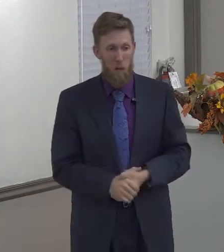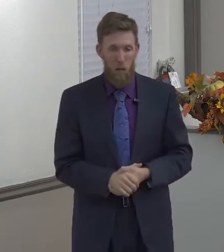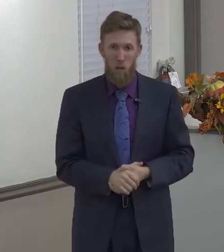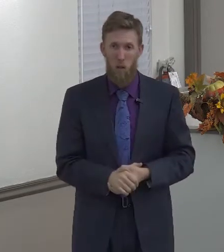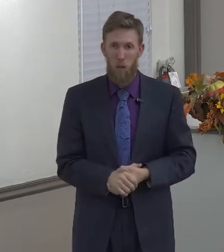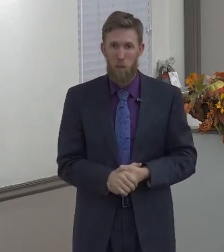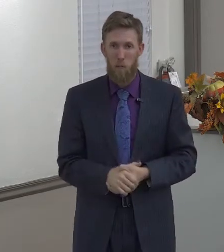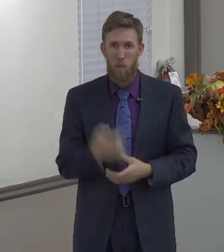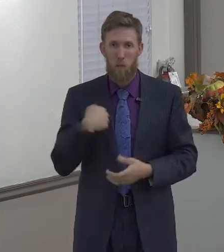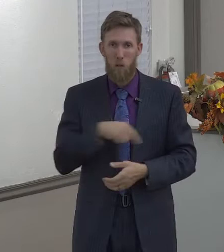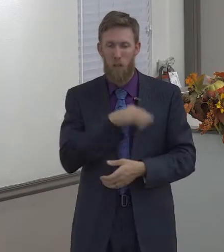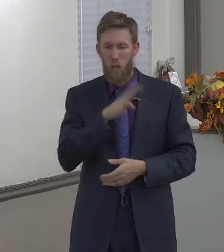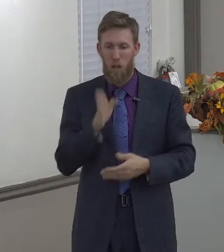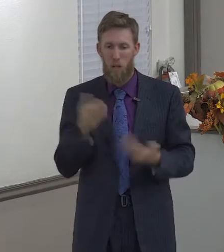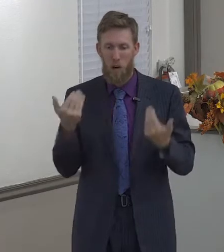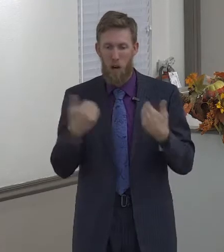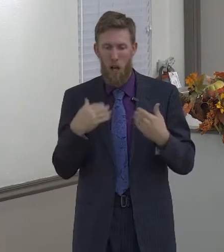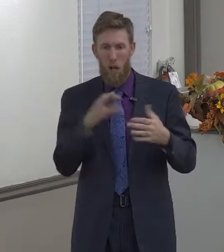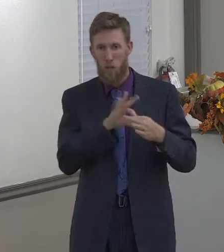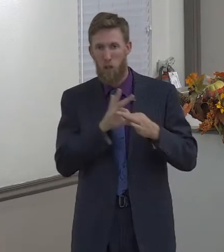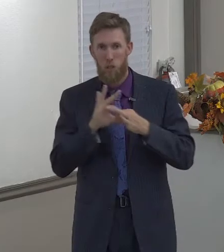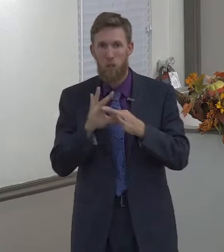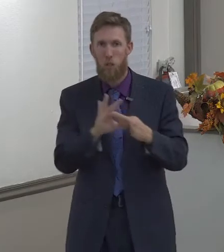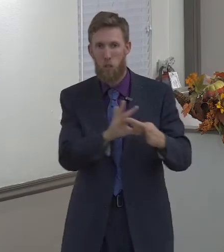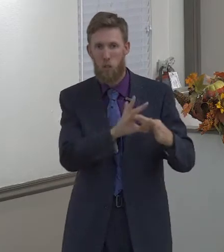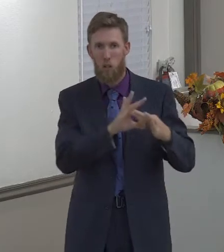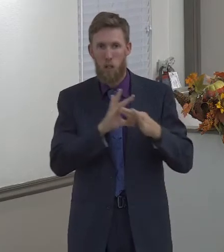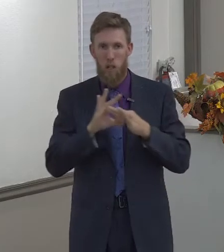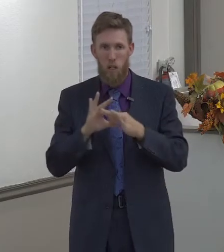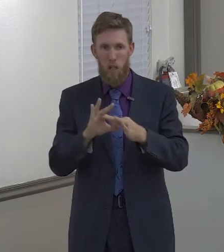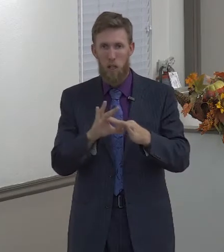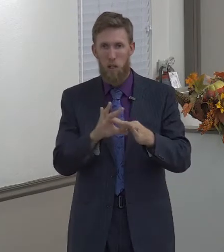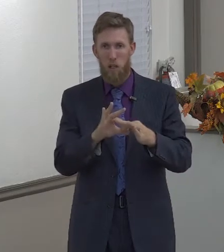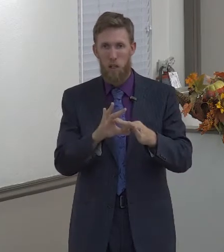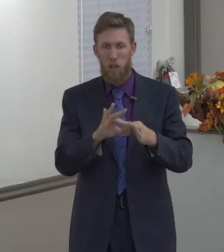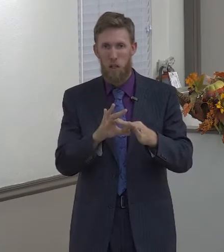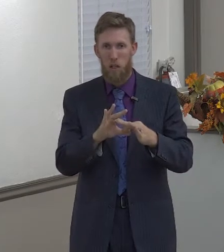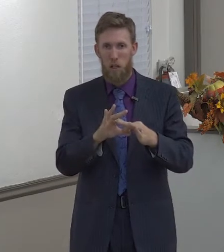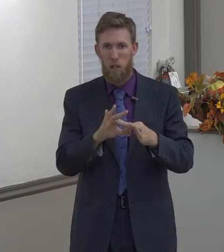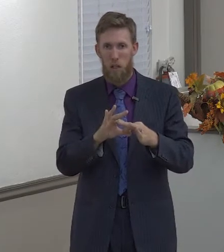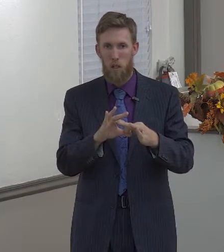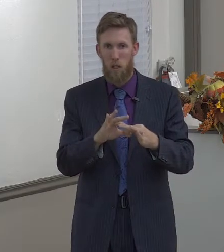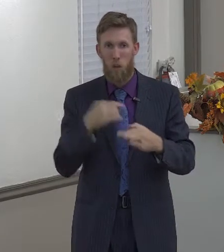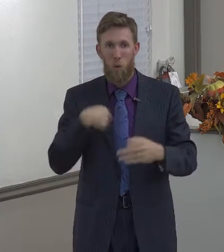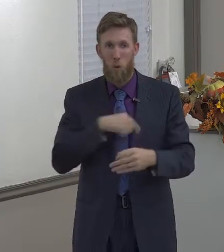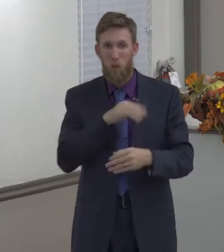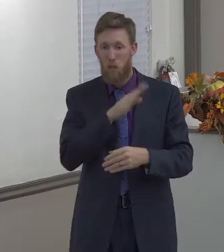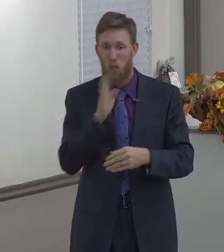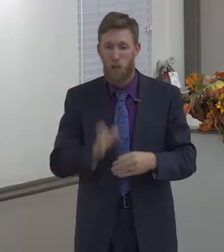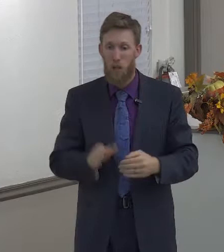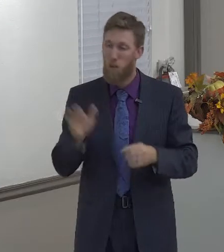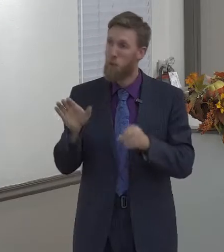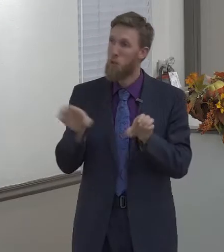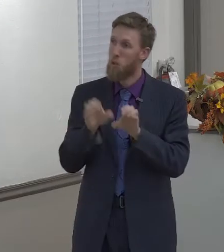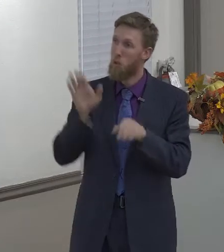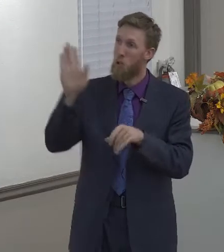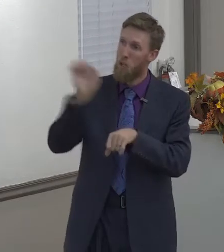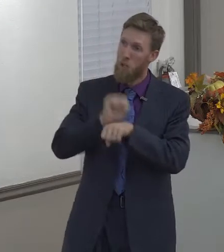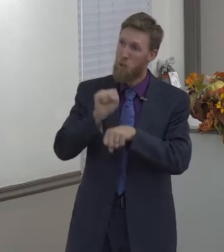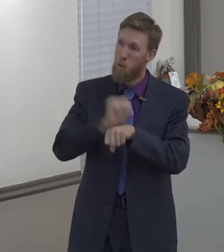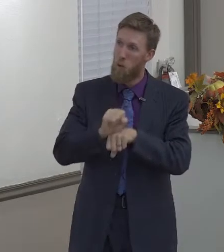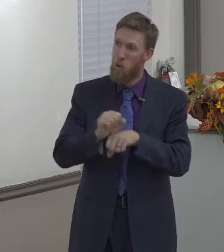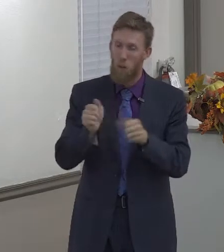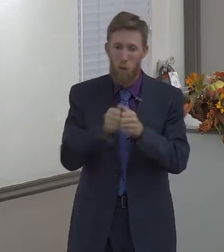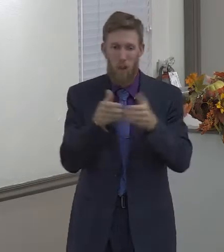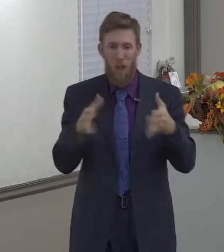if we aren't in complete unity with one another. If there's someone you're at odds with, if there's someone that it wouldn't bother you if they never came